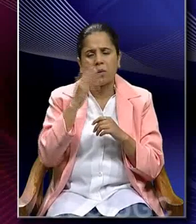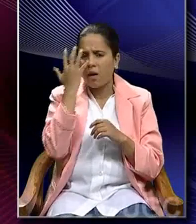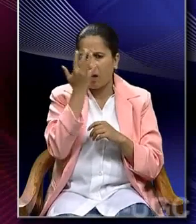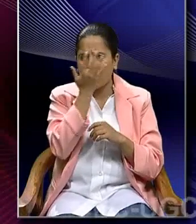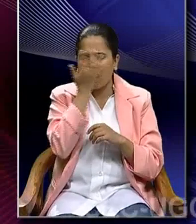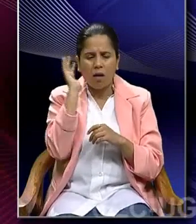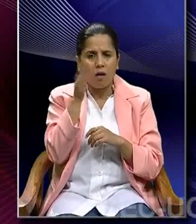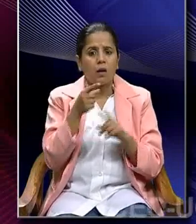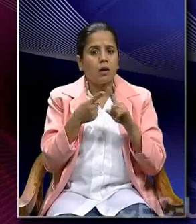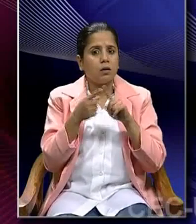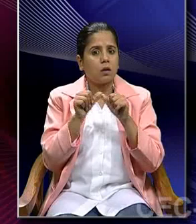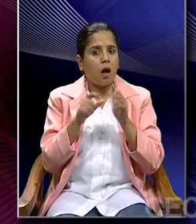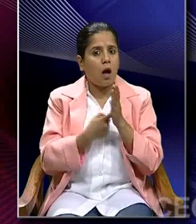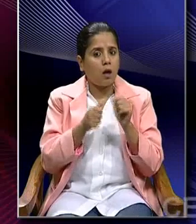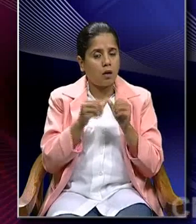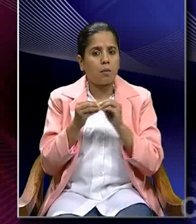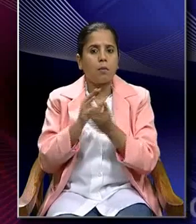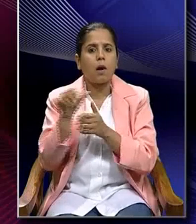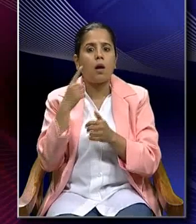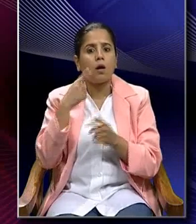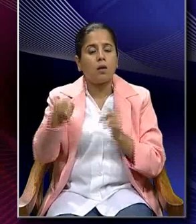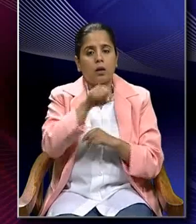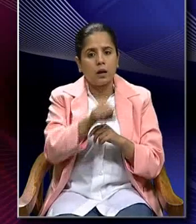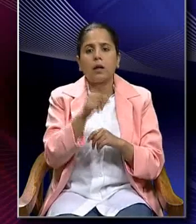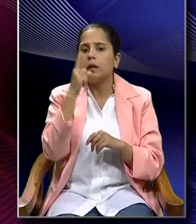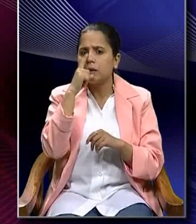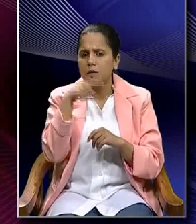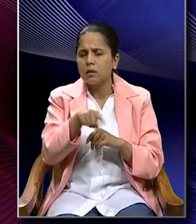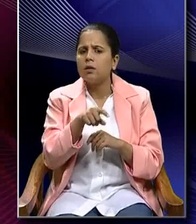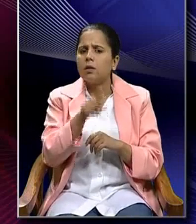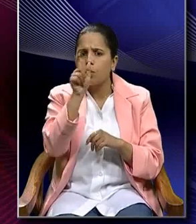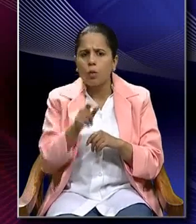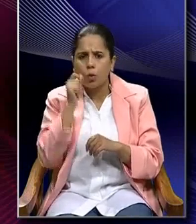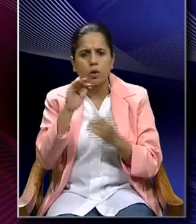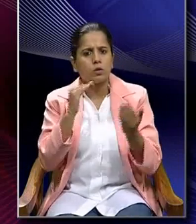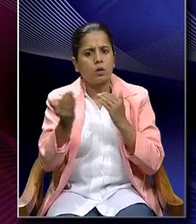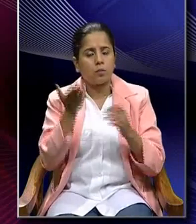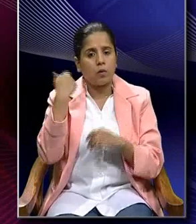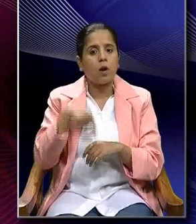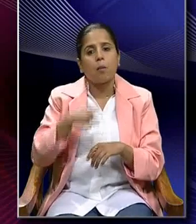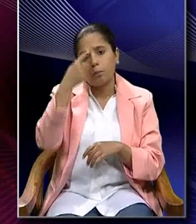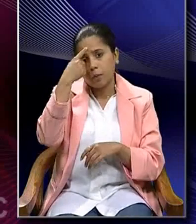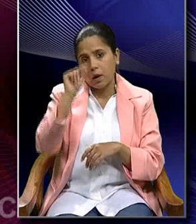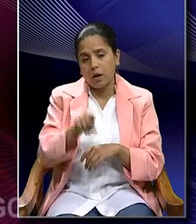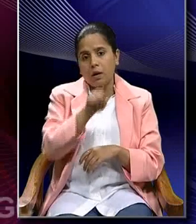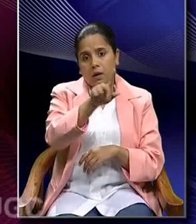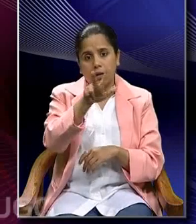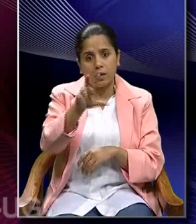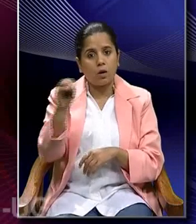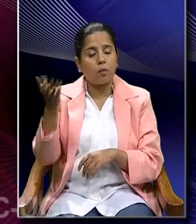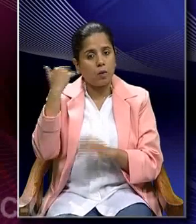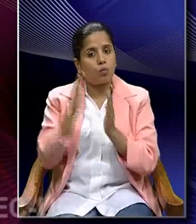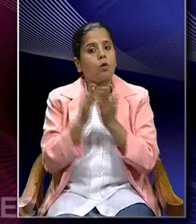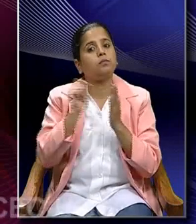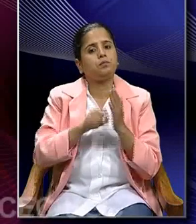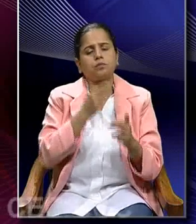by Tarabai Shinde called Stri Purush Tulana in Marathi in the 1800s. The story here